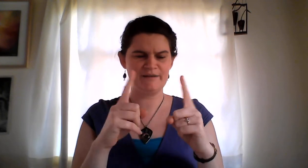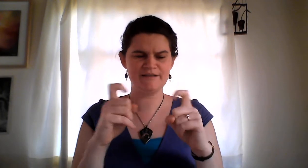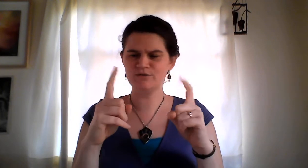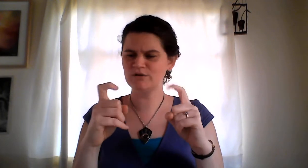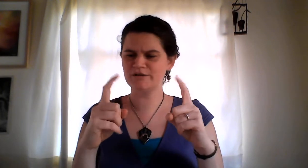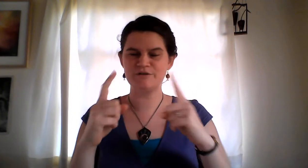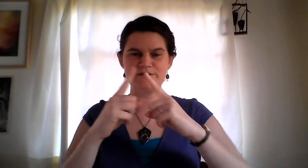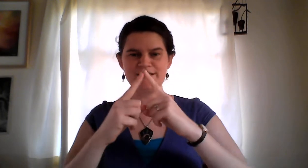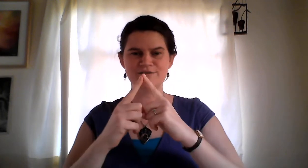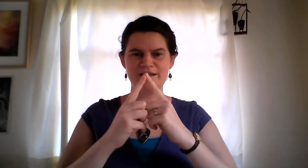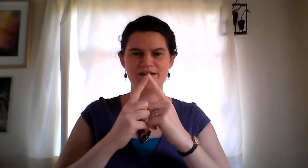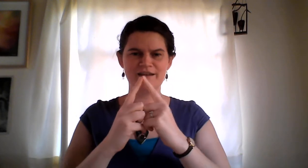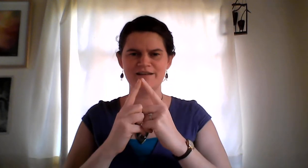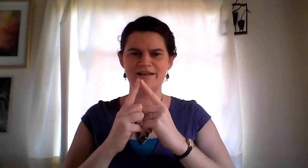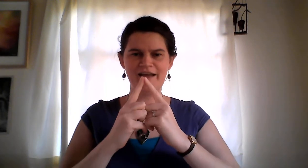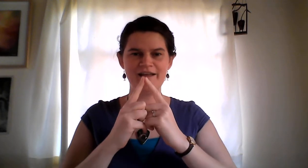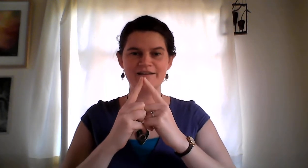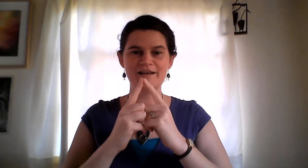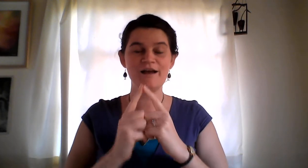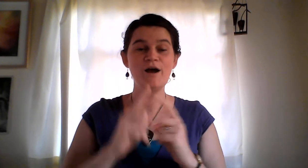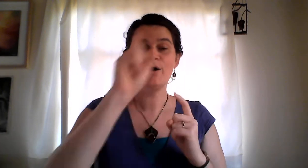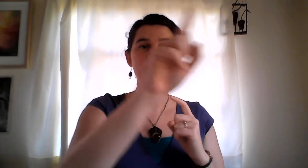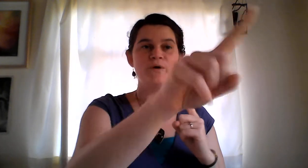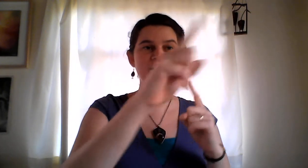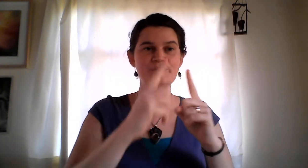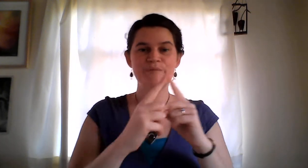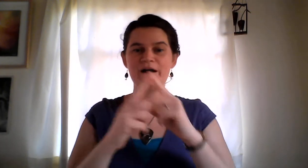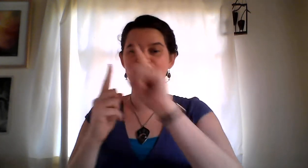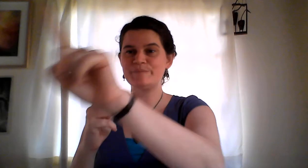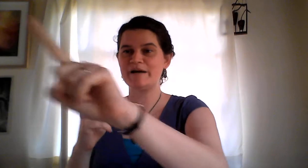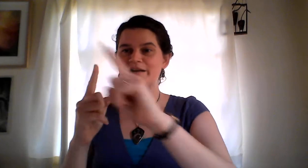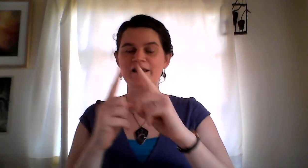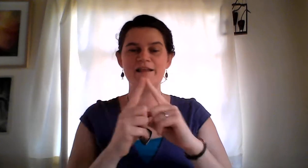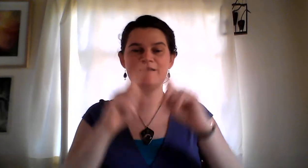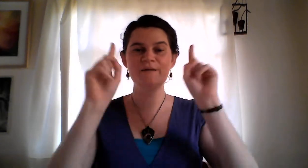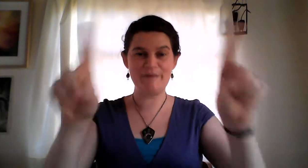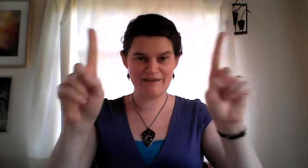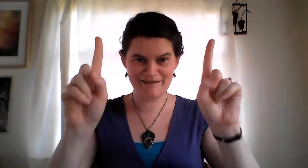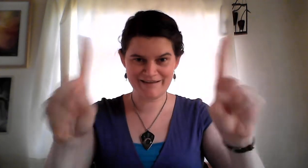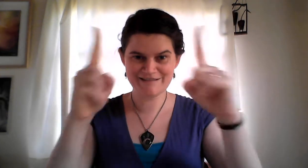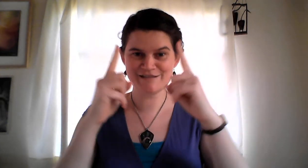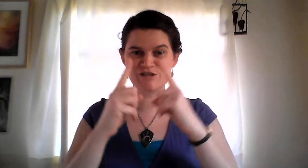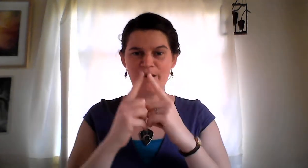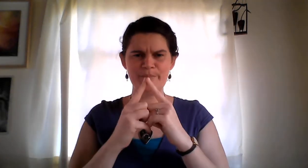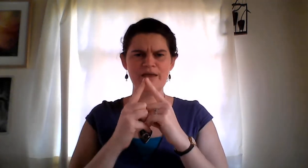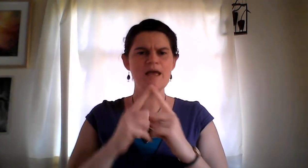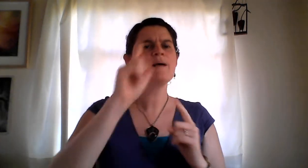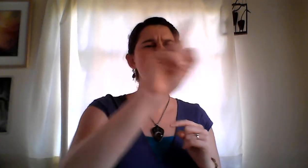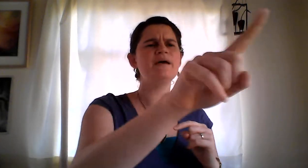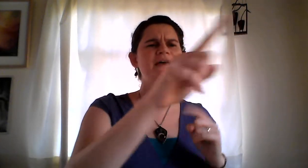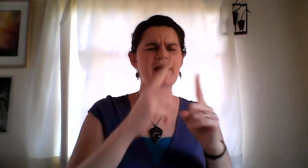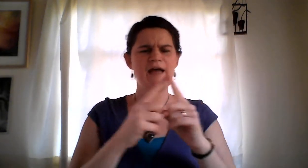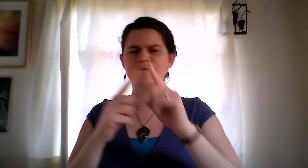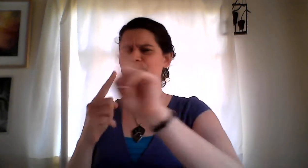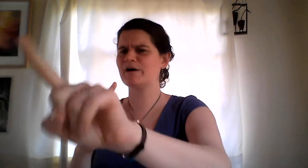getting all confused. Let's try that again. One brown bun in the baker's shop, big and brown